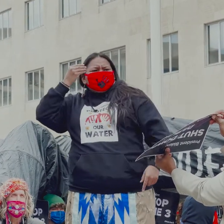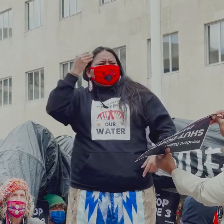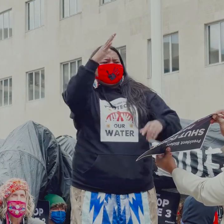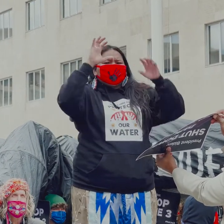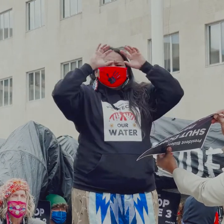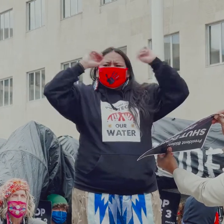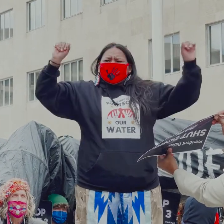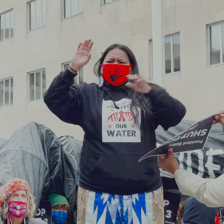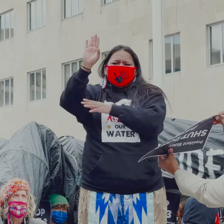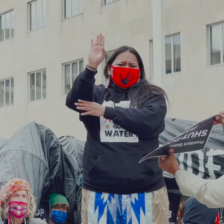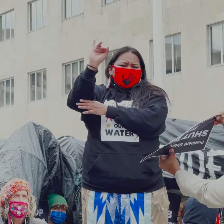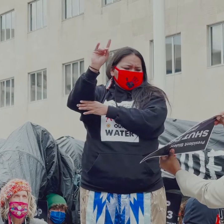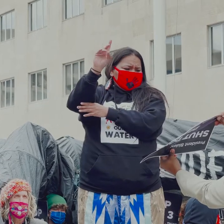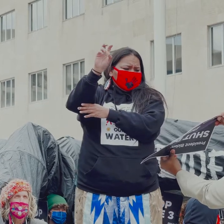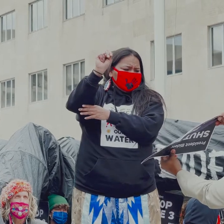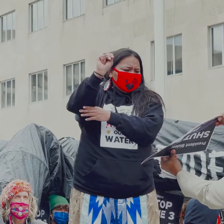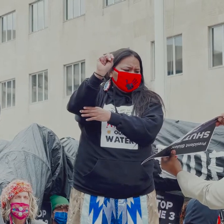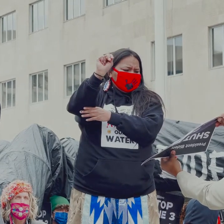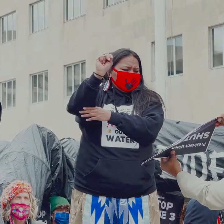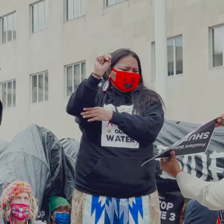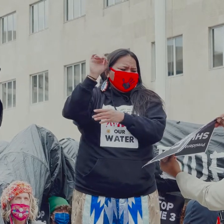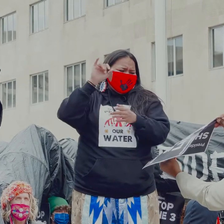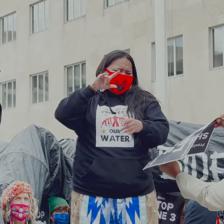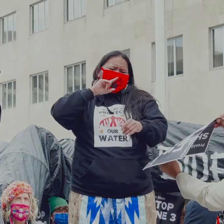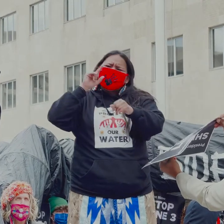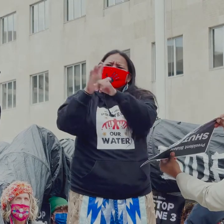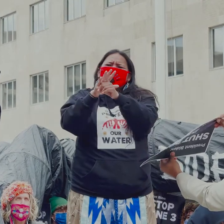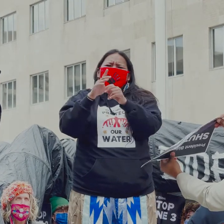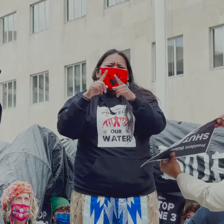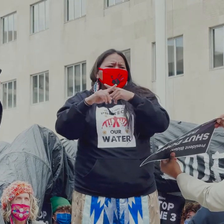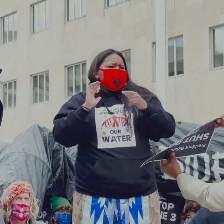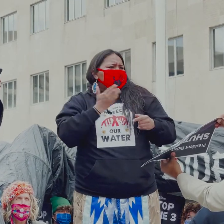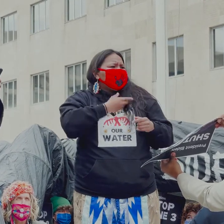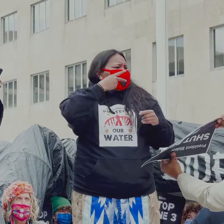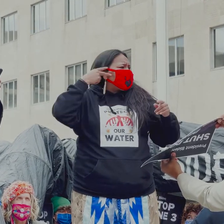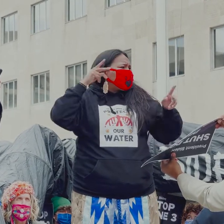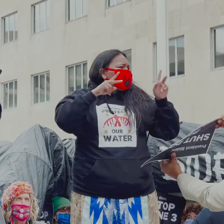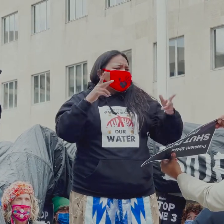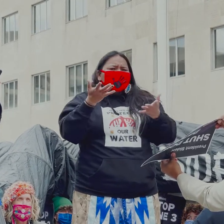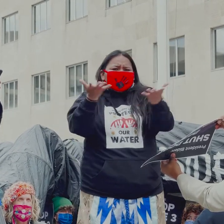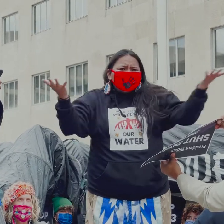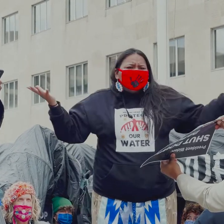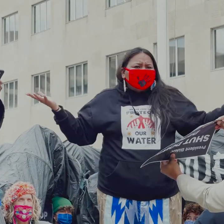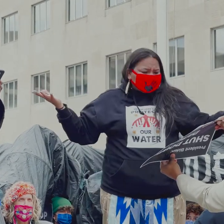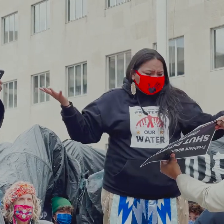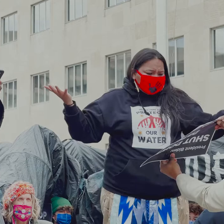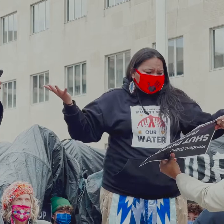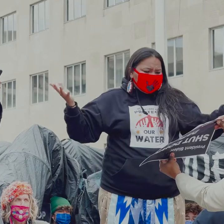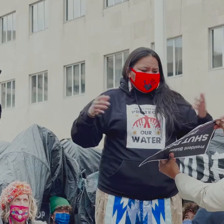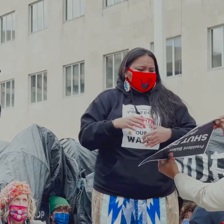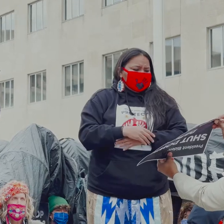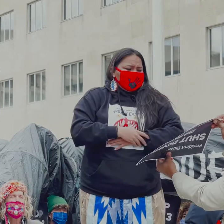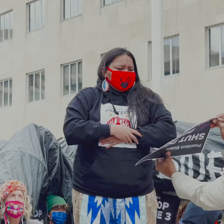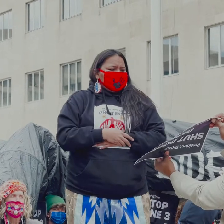I've come here to remind President Joe Biden of his commitment to all Native people.